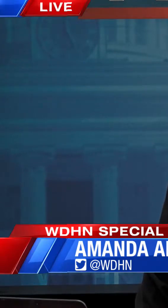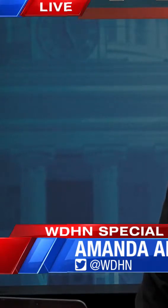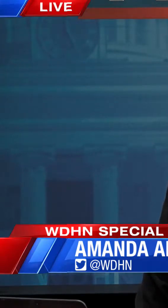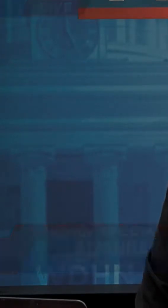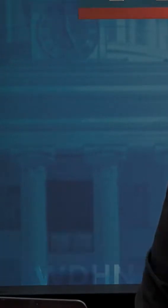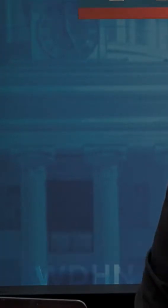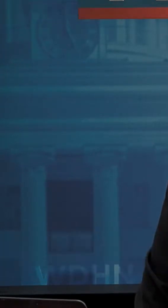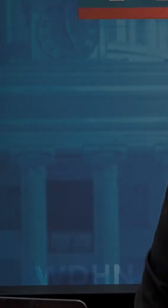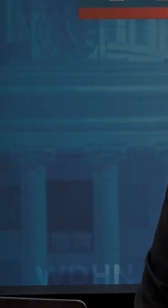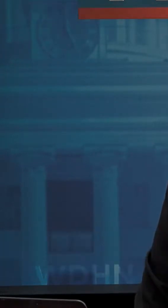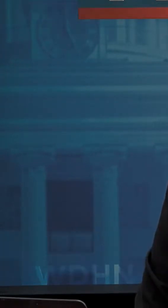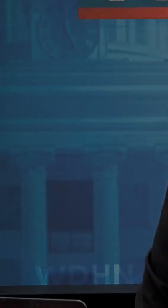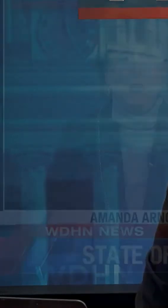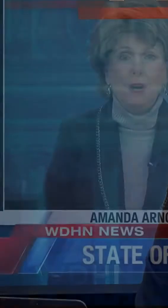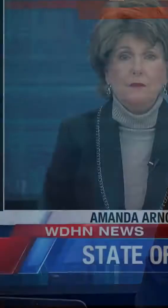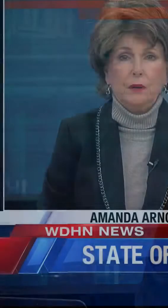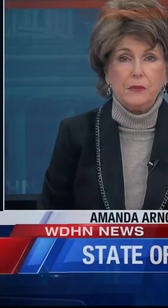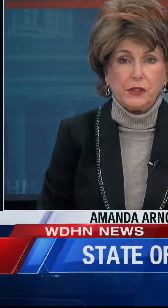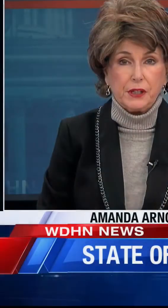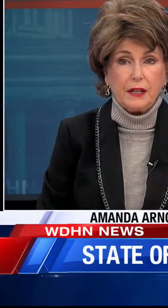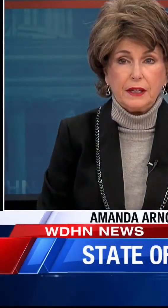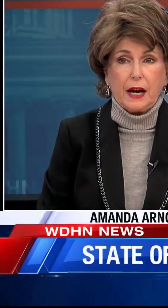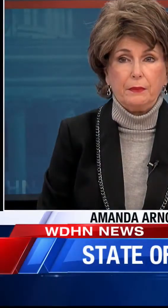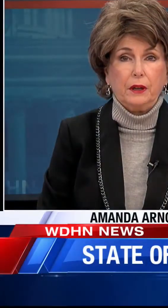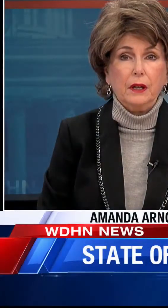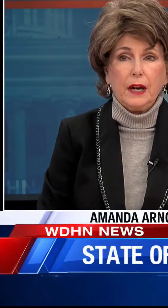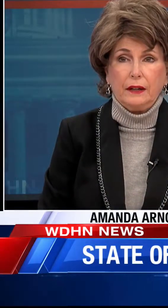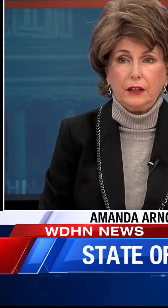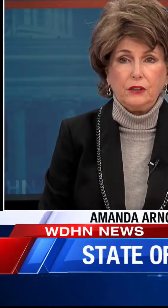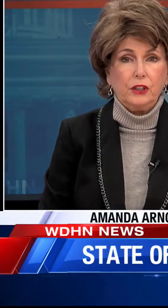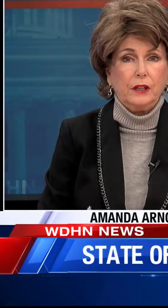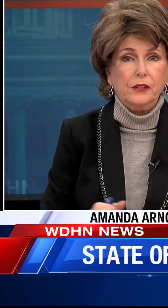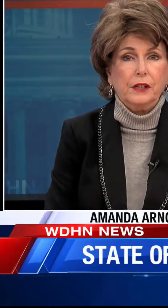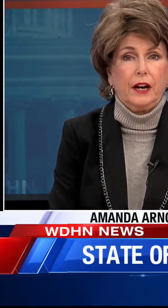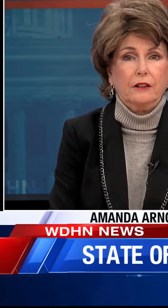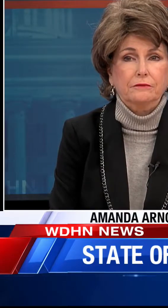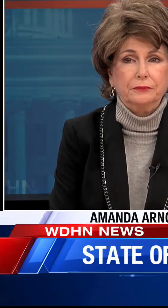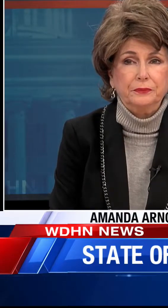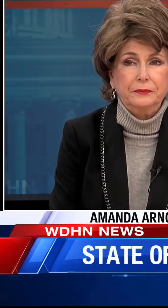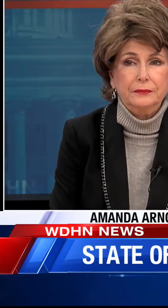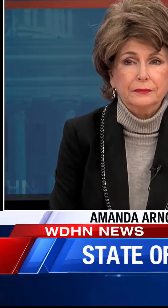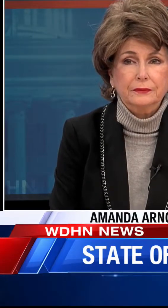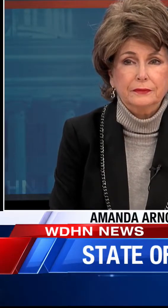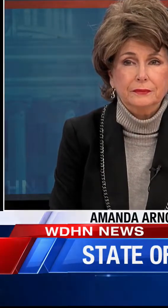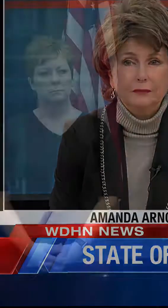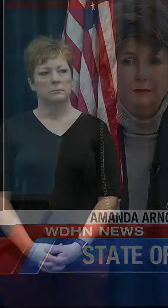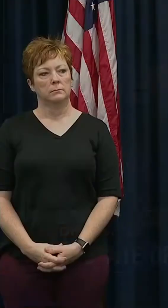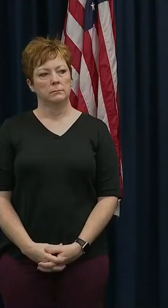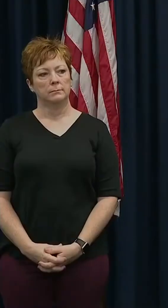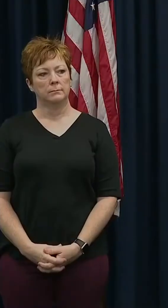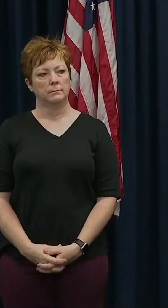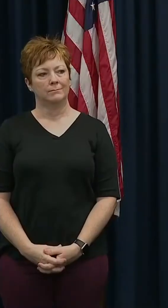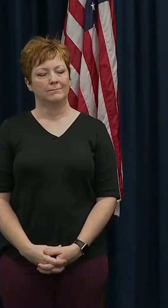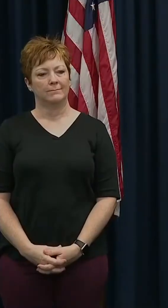appear at a news conference from the state capitol, and here she is now.